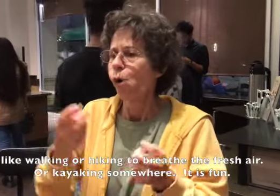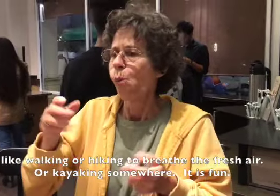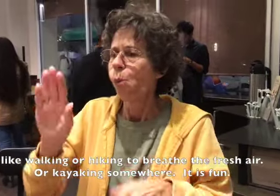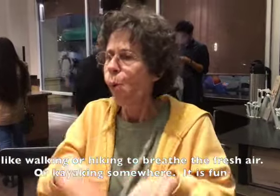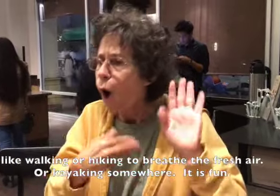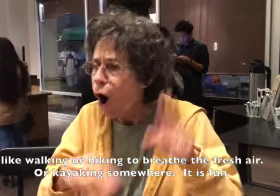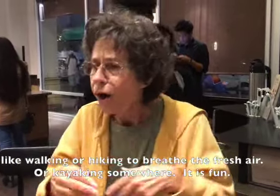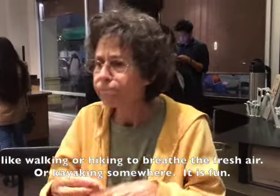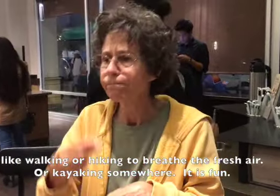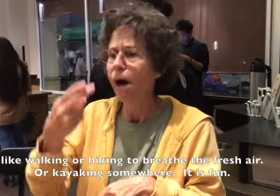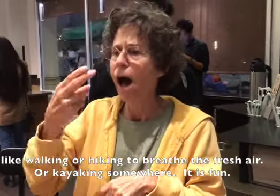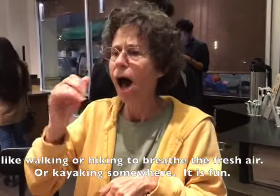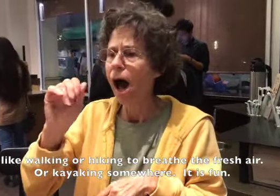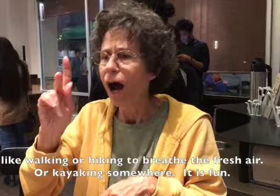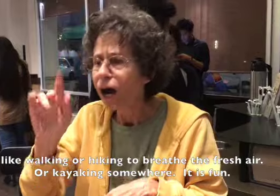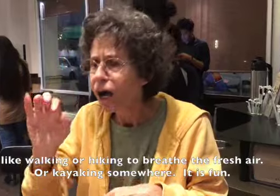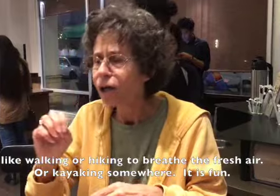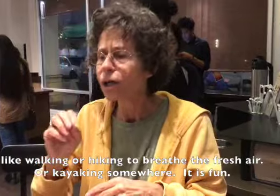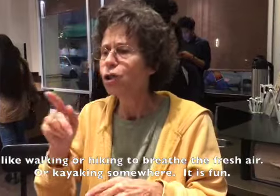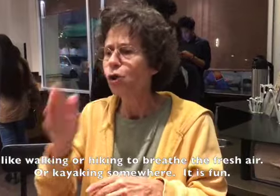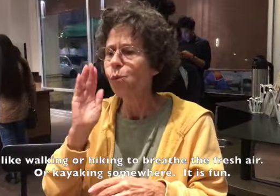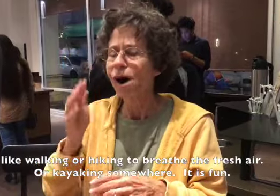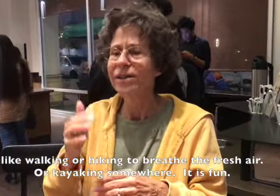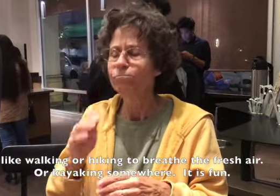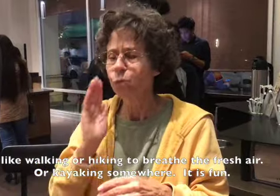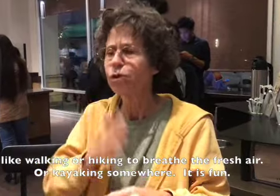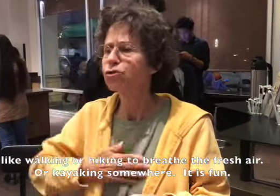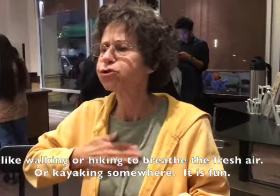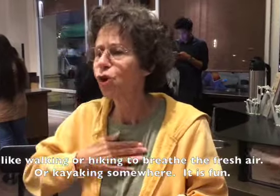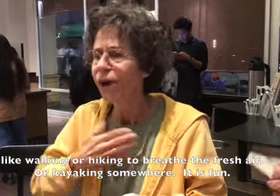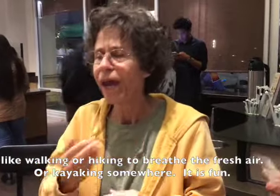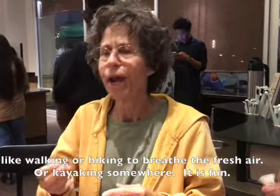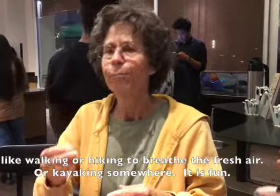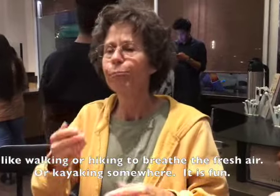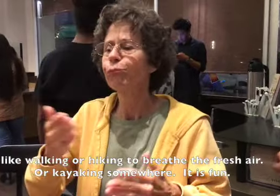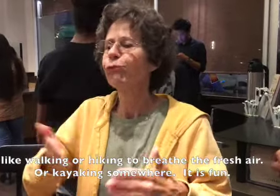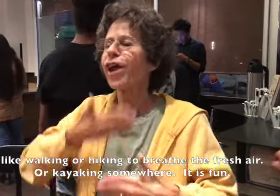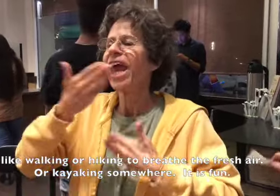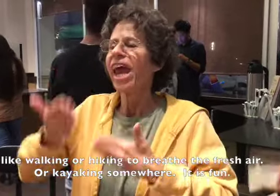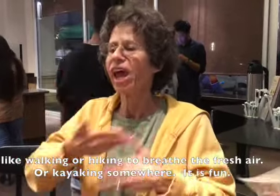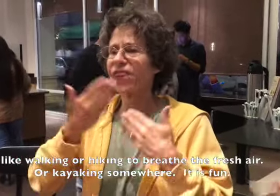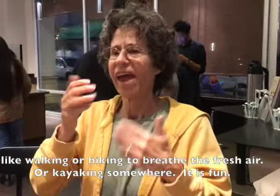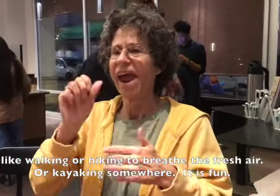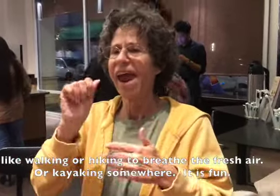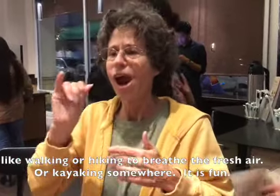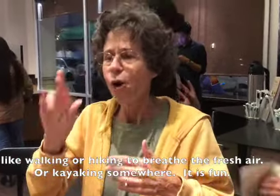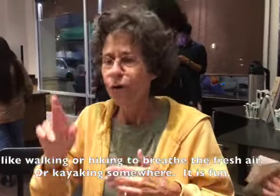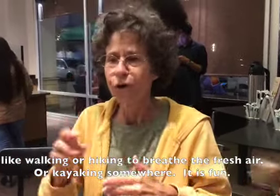Like walking or hiking to breathe the fresh air, or kayaking somewhere. It is